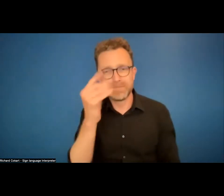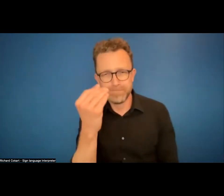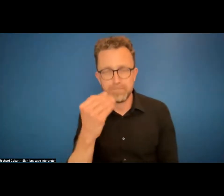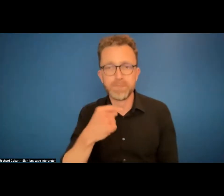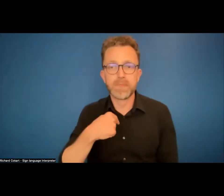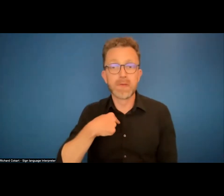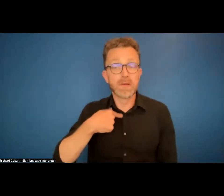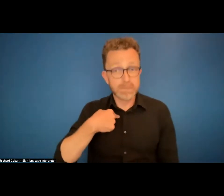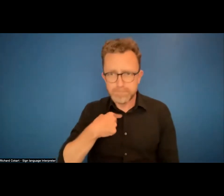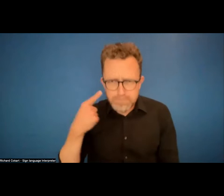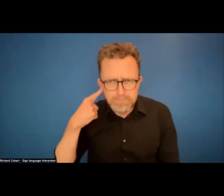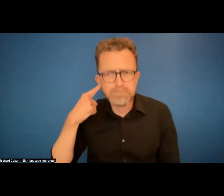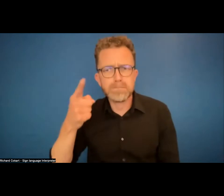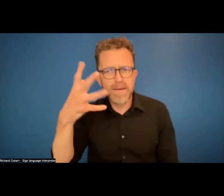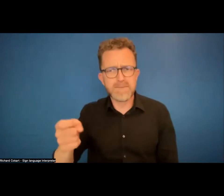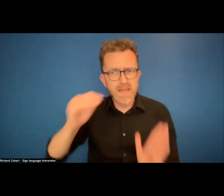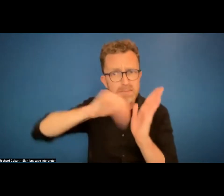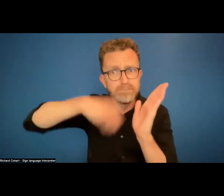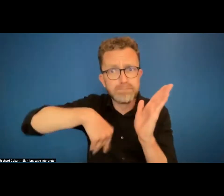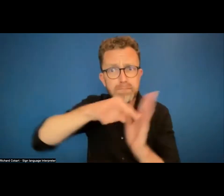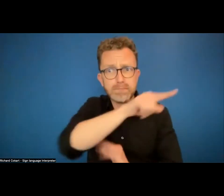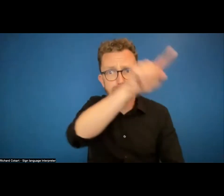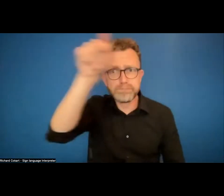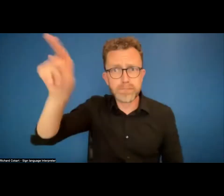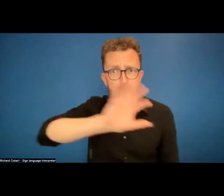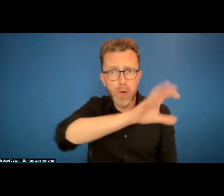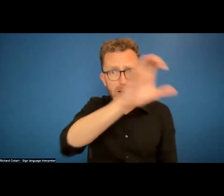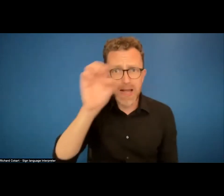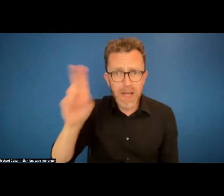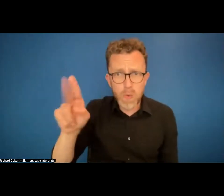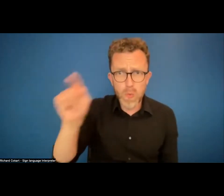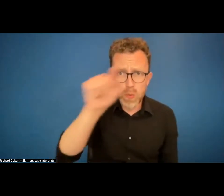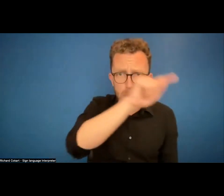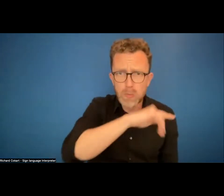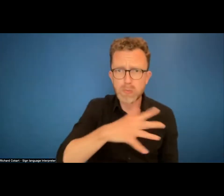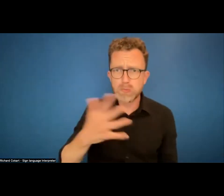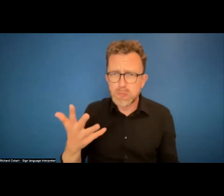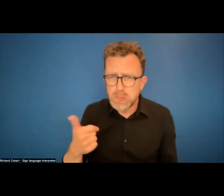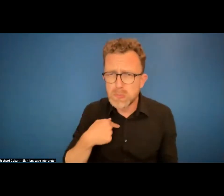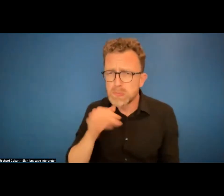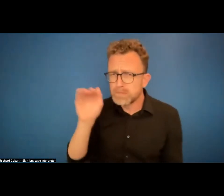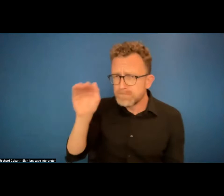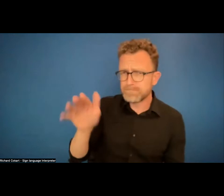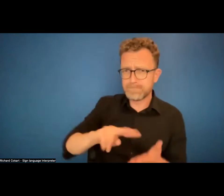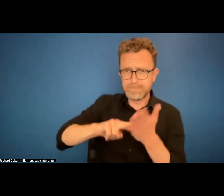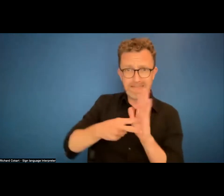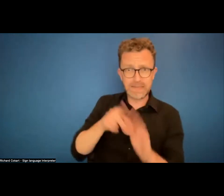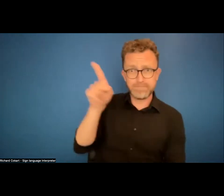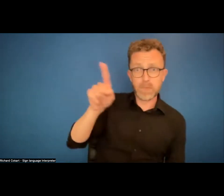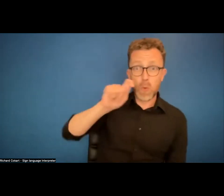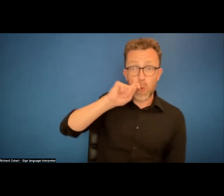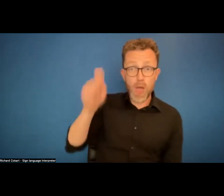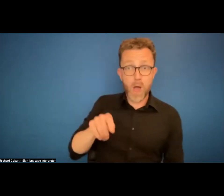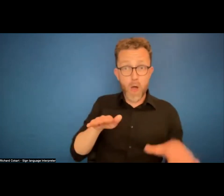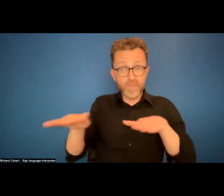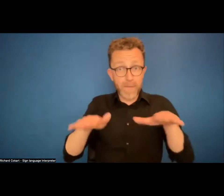contravention of the European Union's and member states' obligations under the EU and international law.